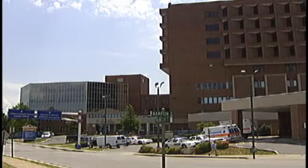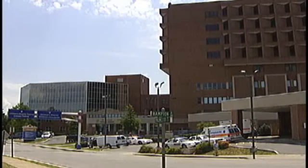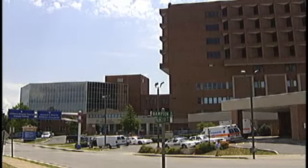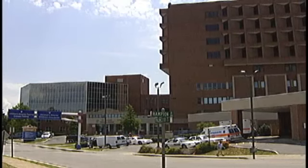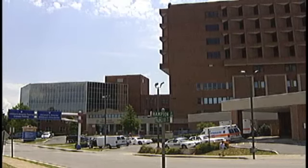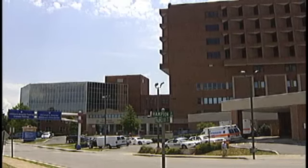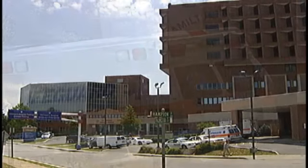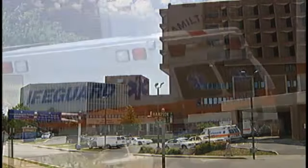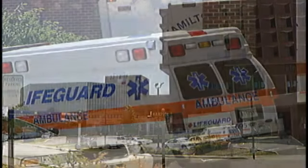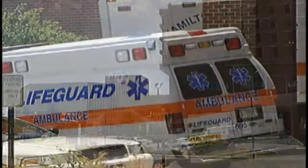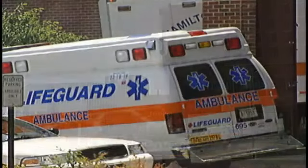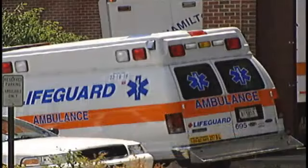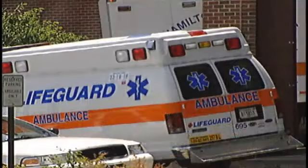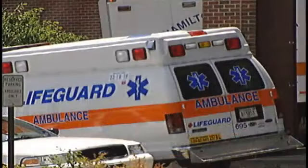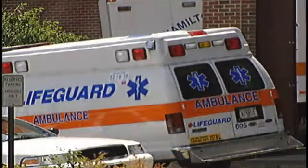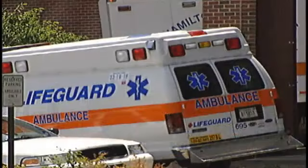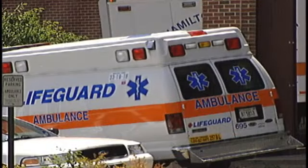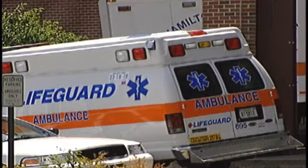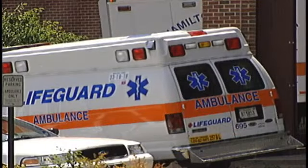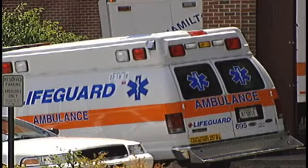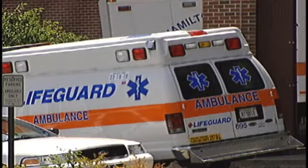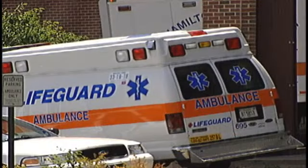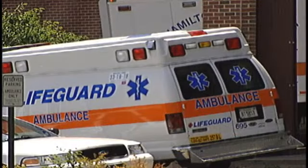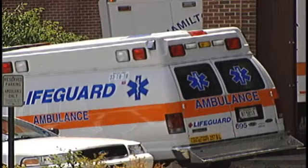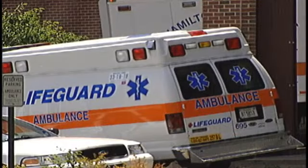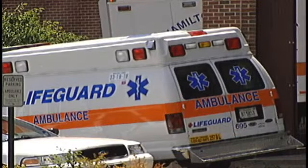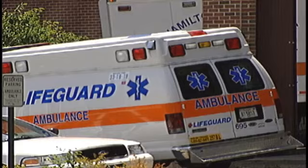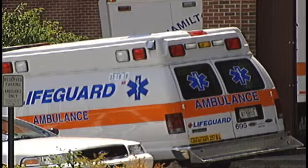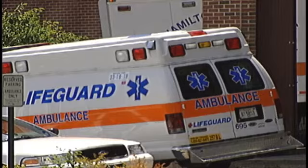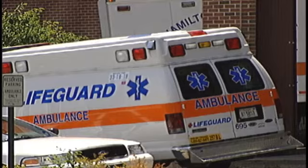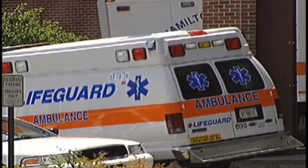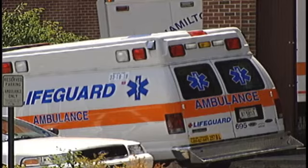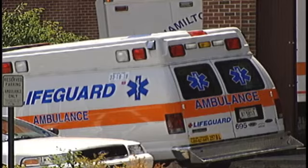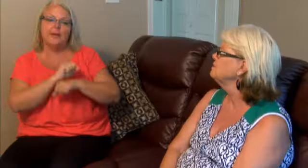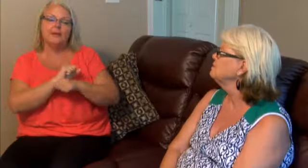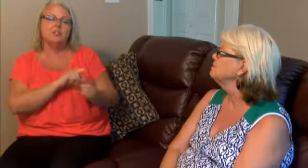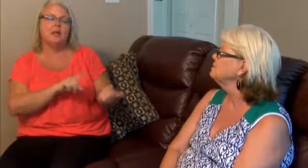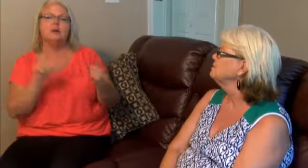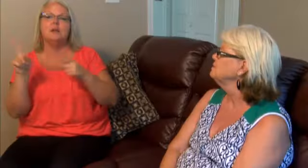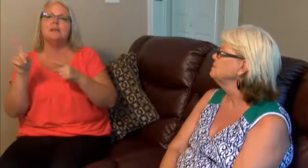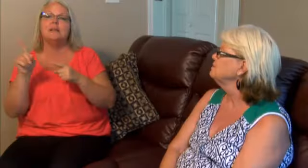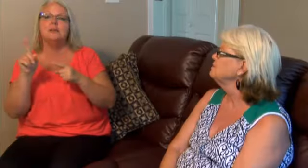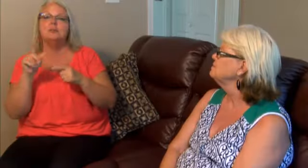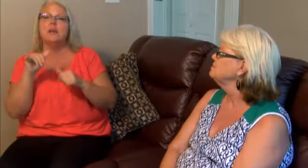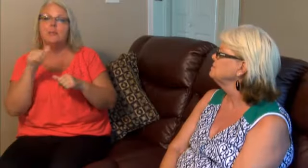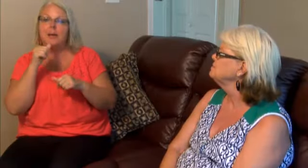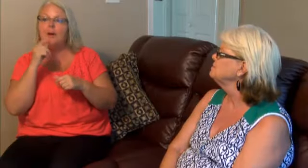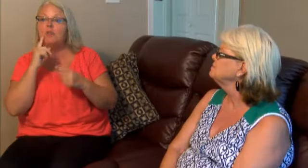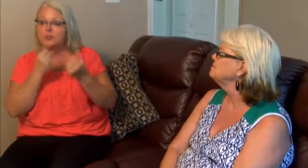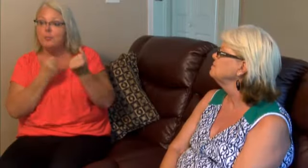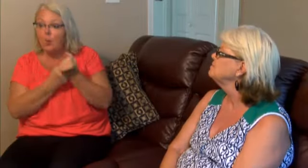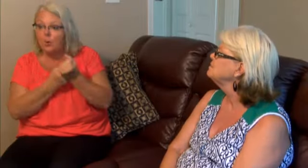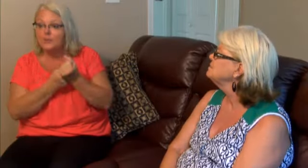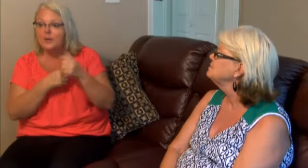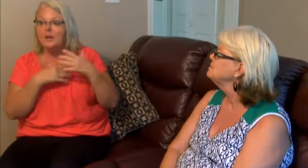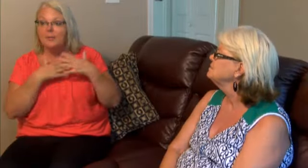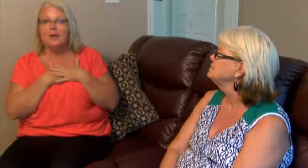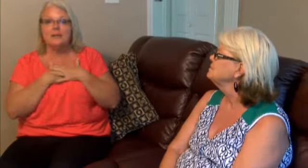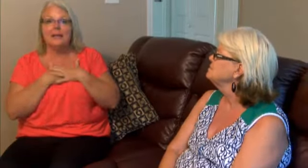of Nashville got involved after Wattenberger filed a complaint with the ADA. Then the DLAC filed a lawsuit on behalf of the family. I